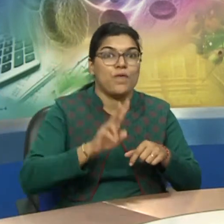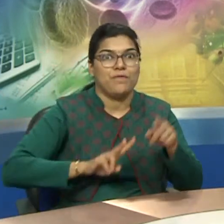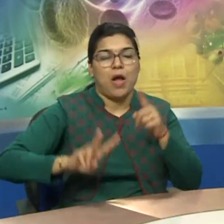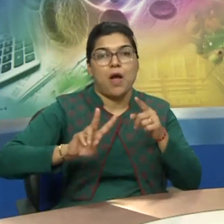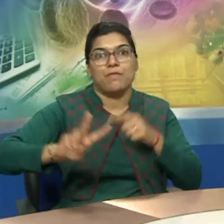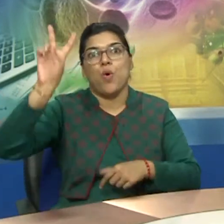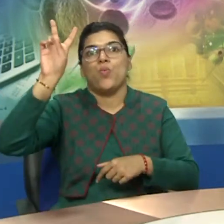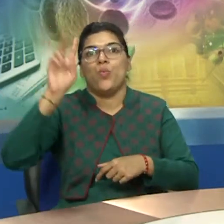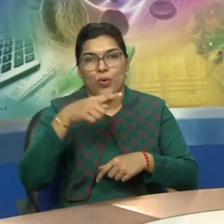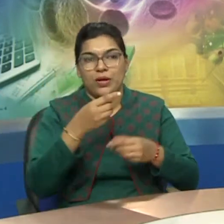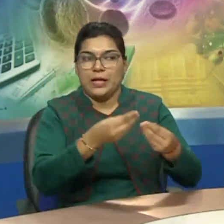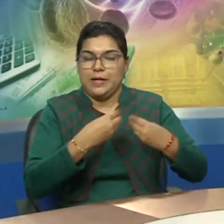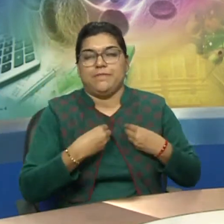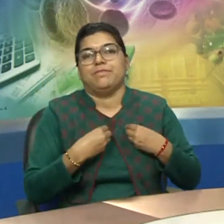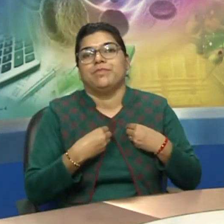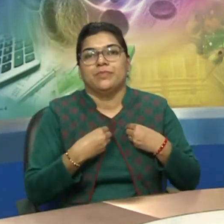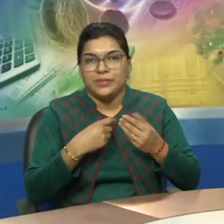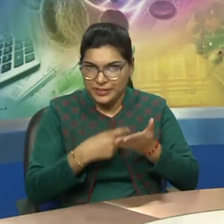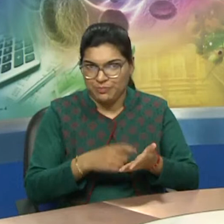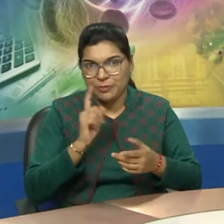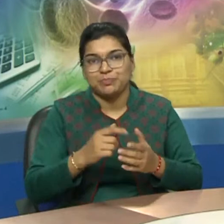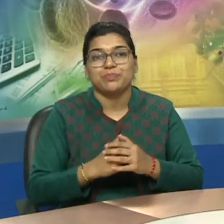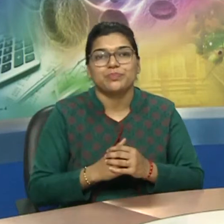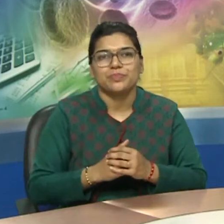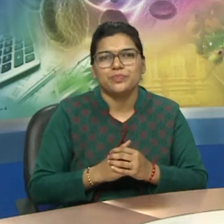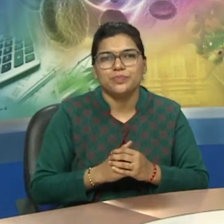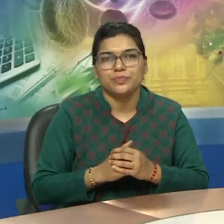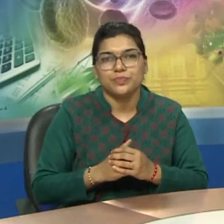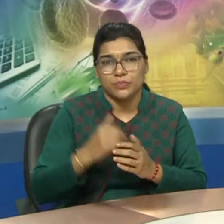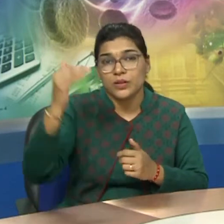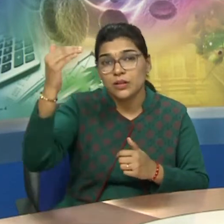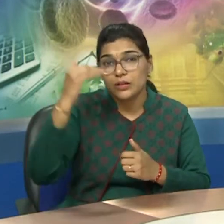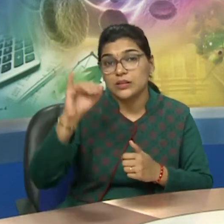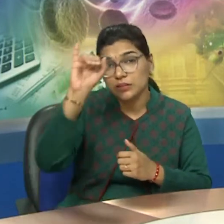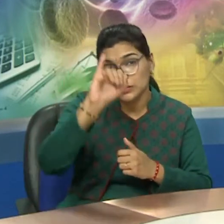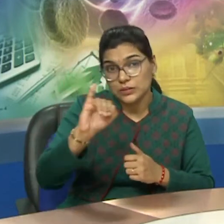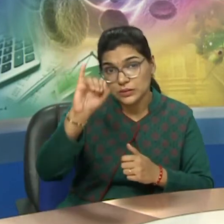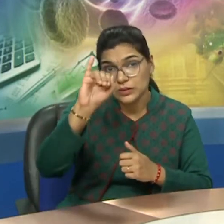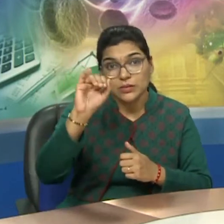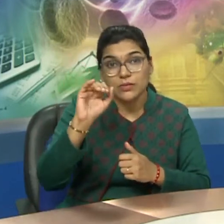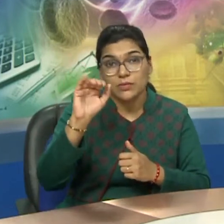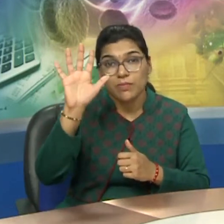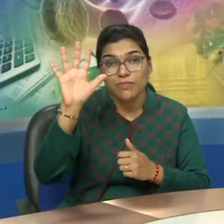So respect for time is an important point which we should keep in mind. The